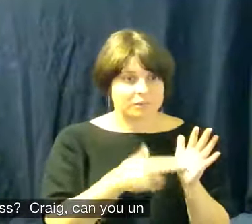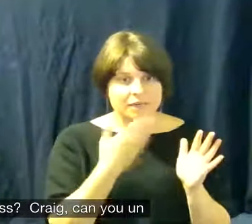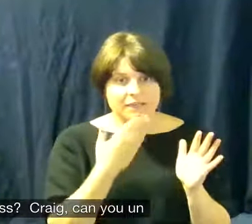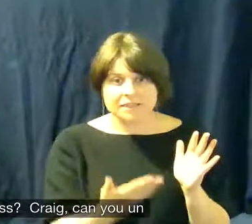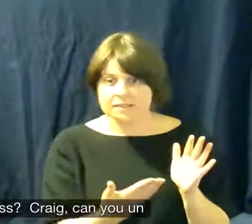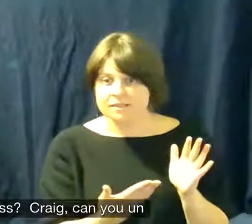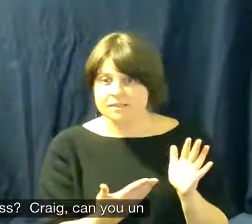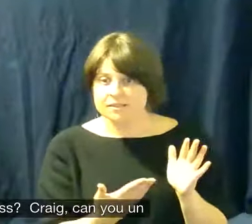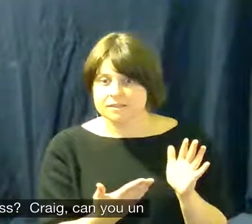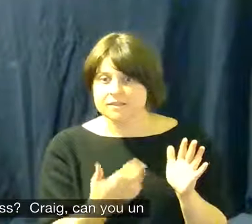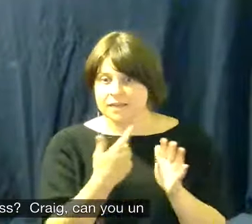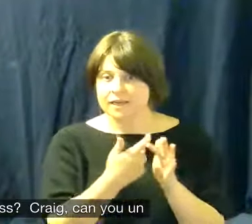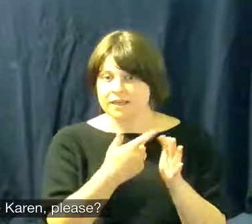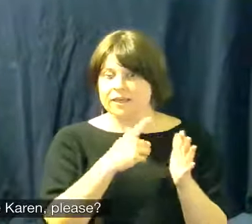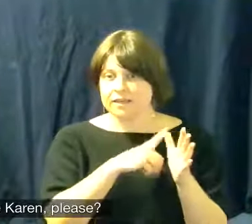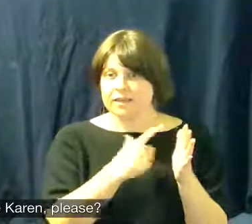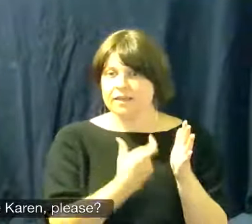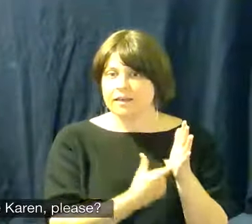Karen's unmuted.